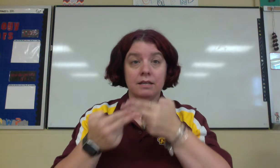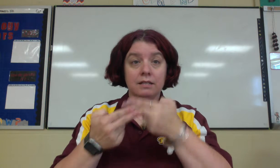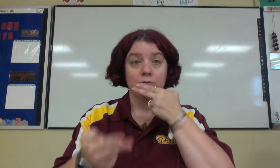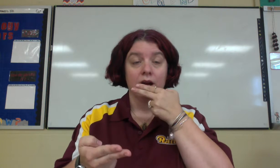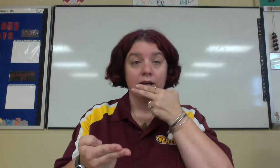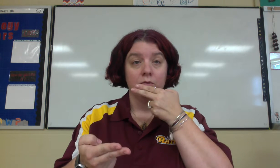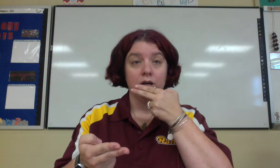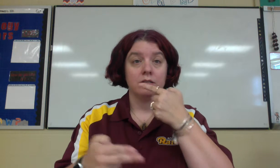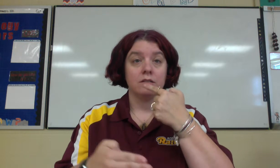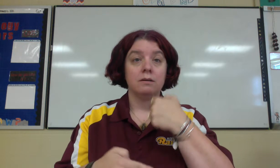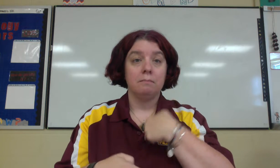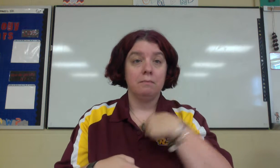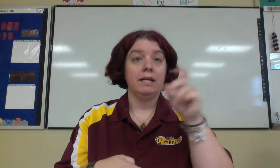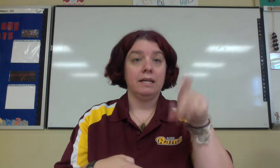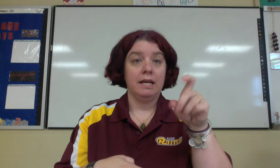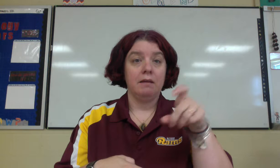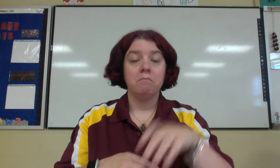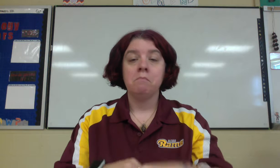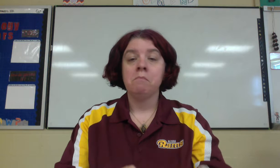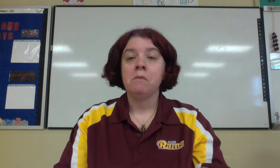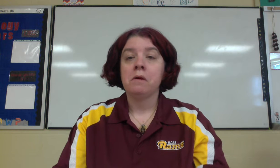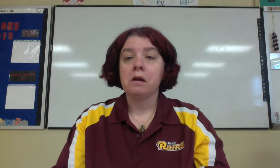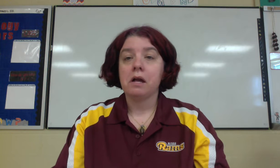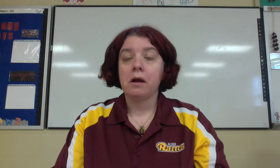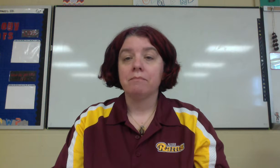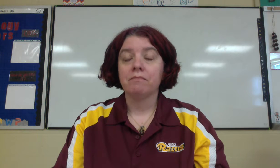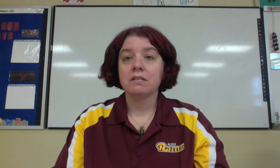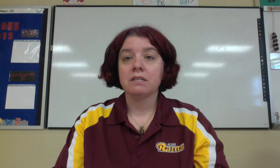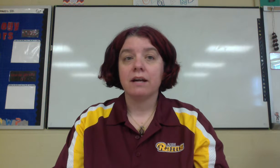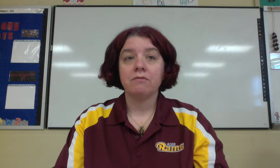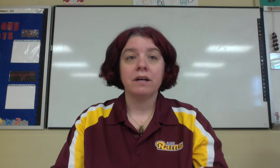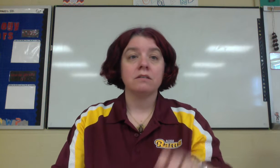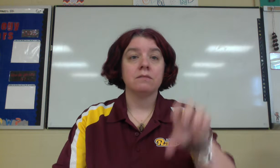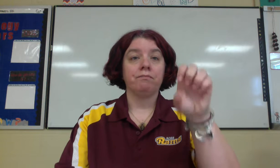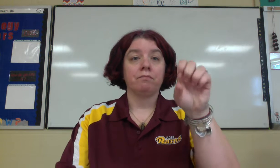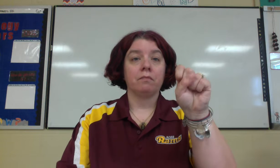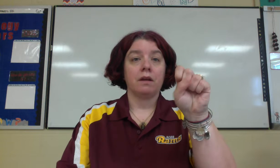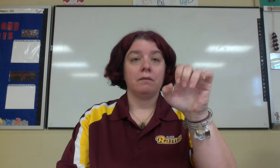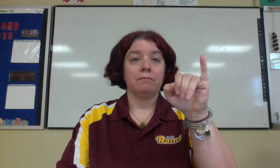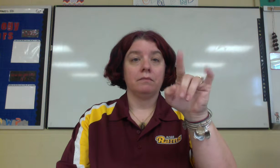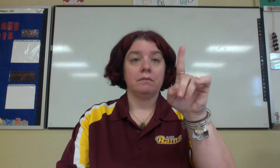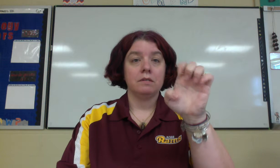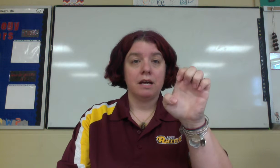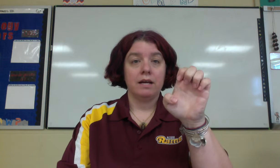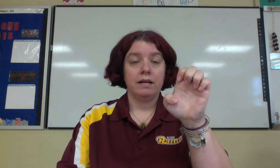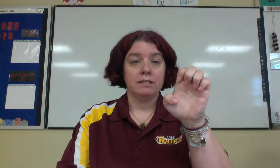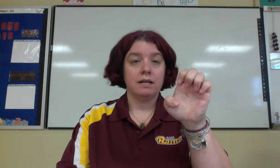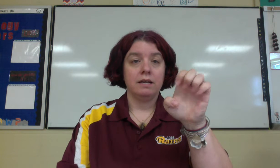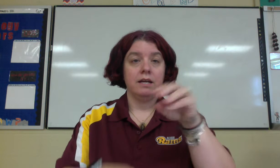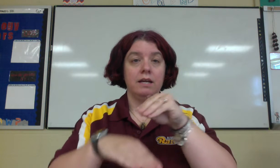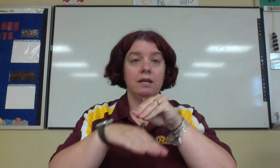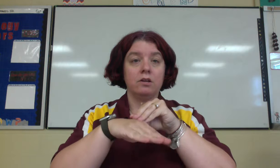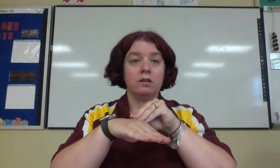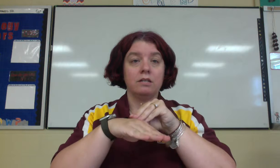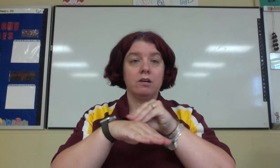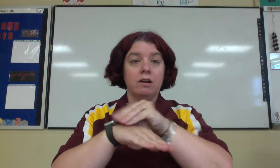sign what kind it was me need side effects side s-i-d-e you're going to take your